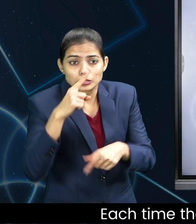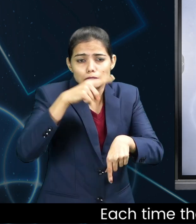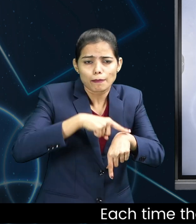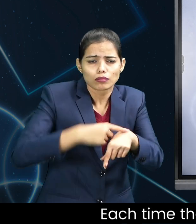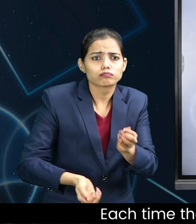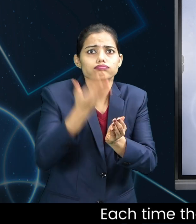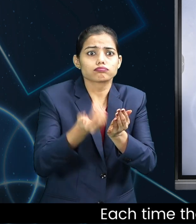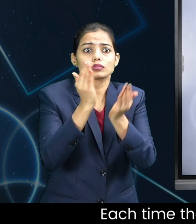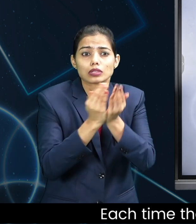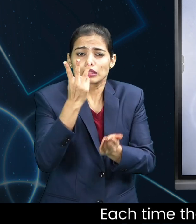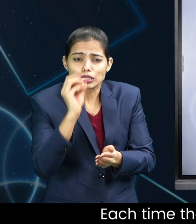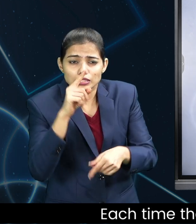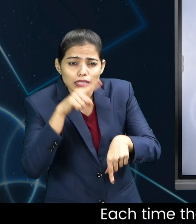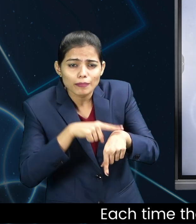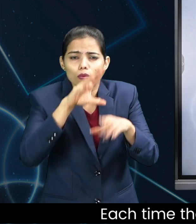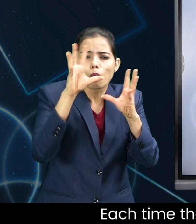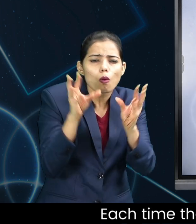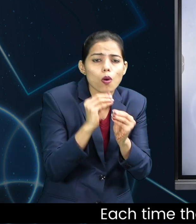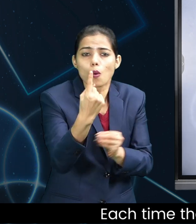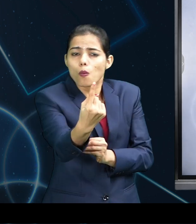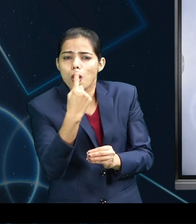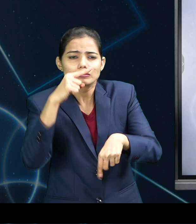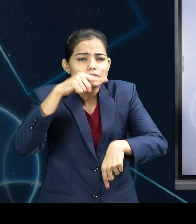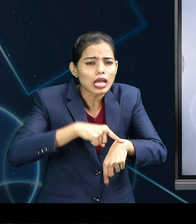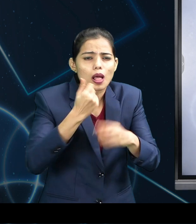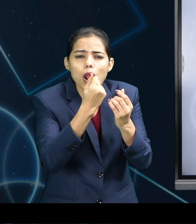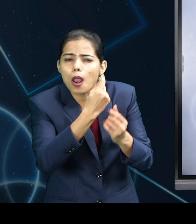Each time the number of heads occurring was noted as follows.